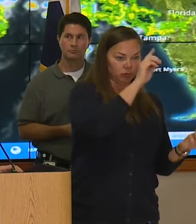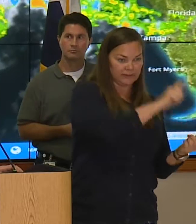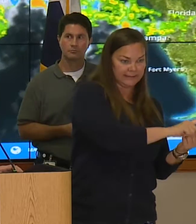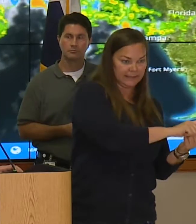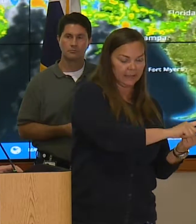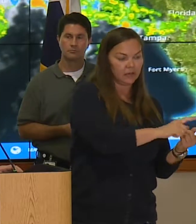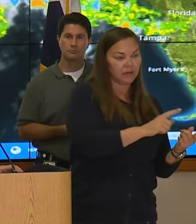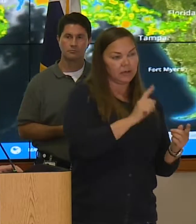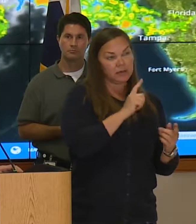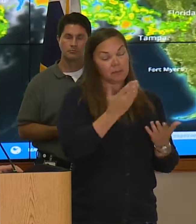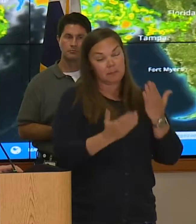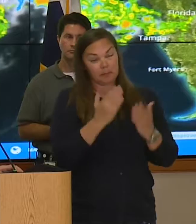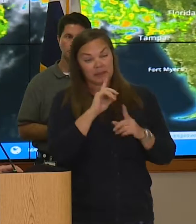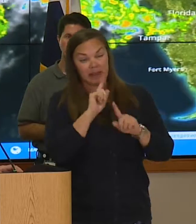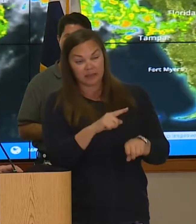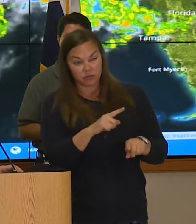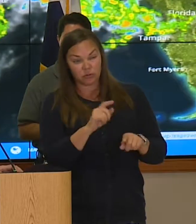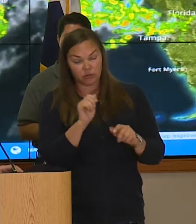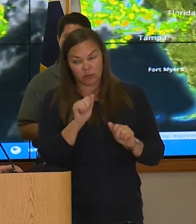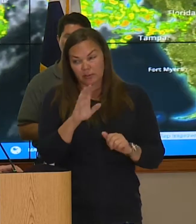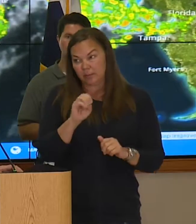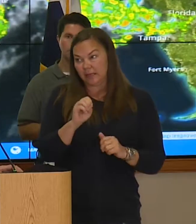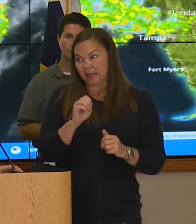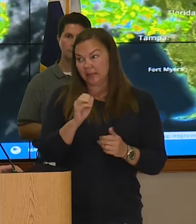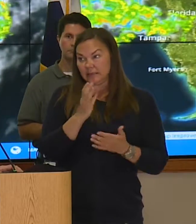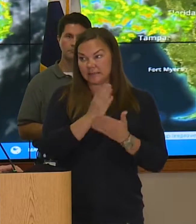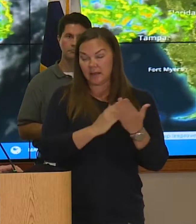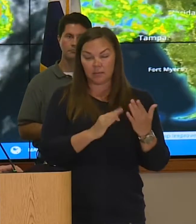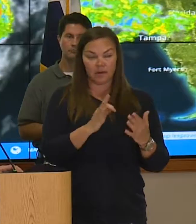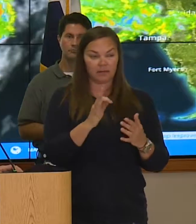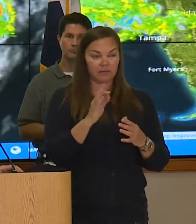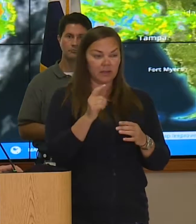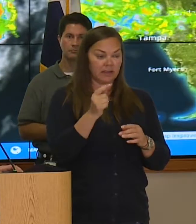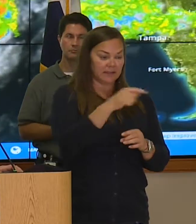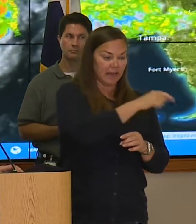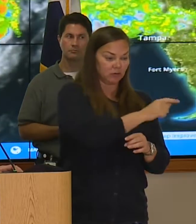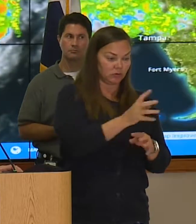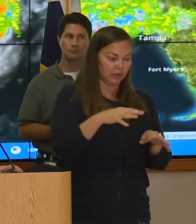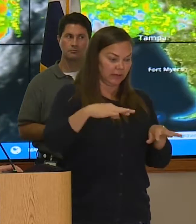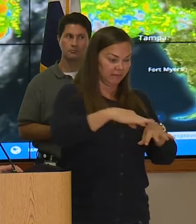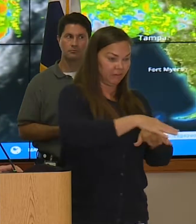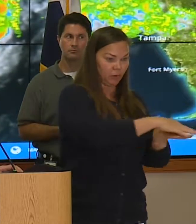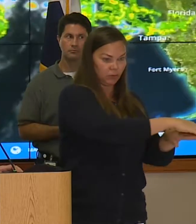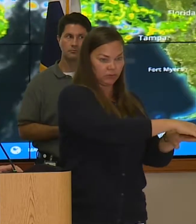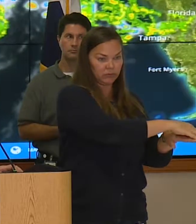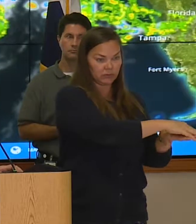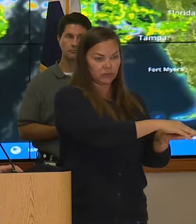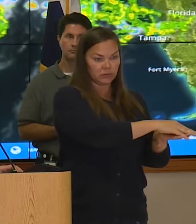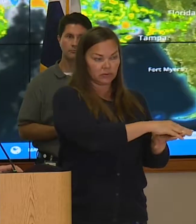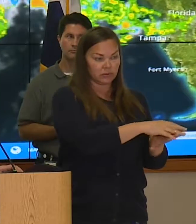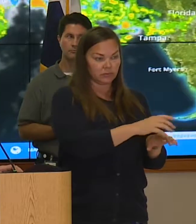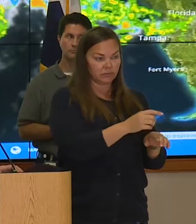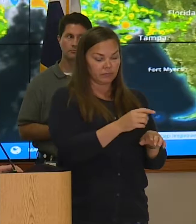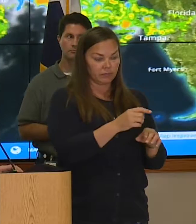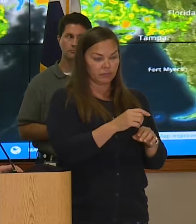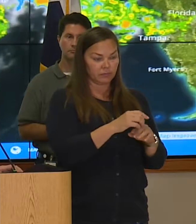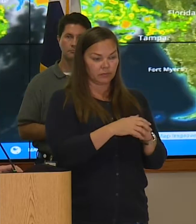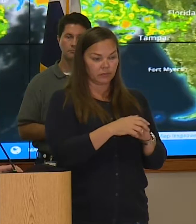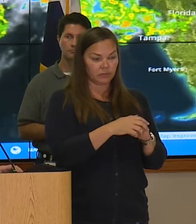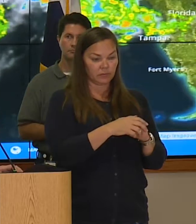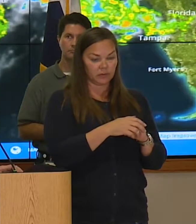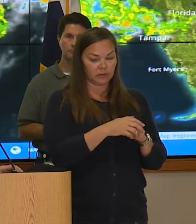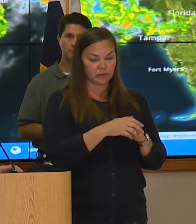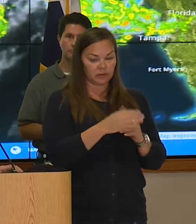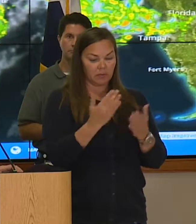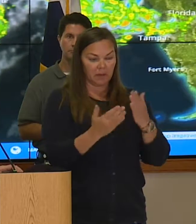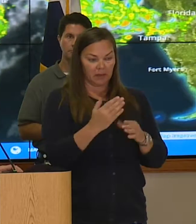the answer potentially could be in some of the downstream inflows that are resulting further downstream. As a matter